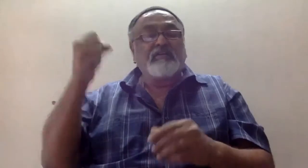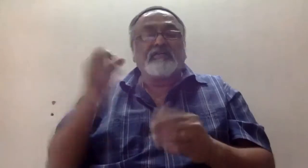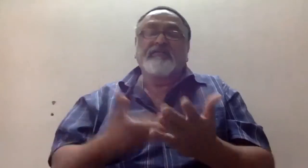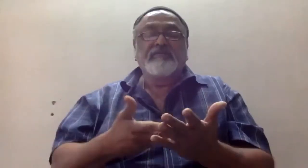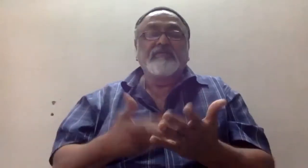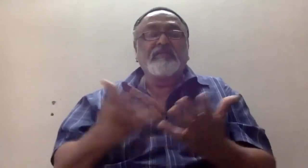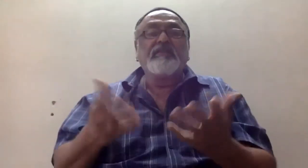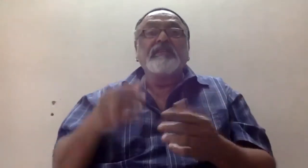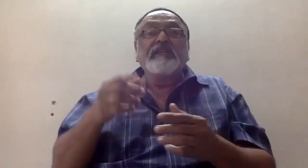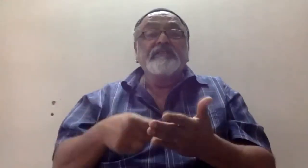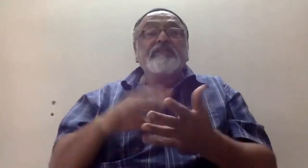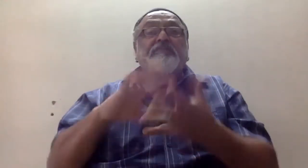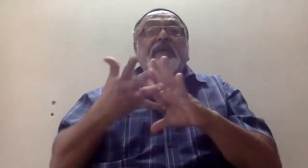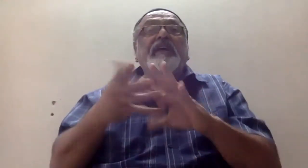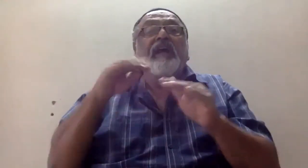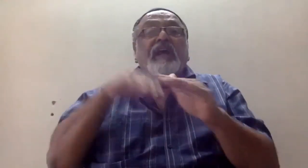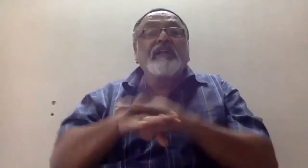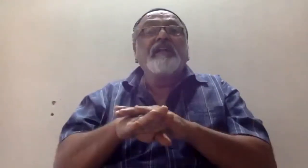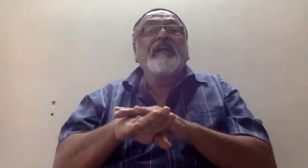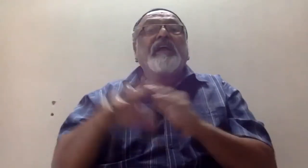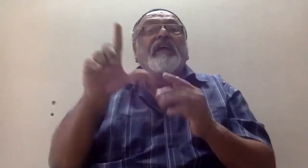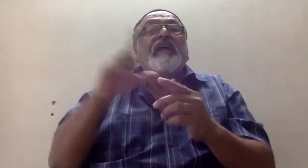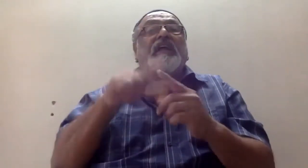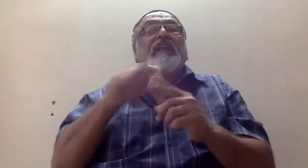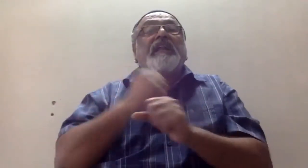under the Legal Services Authorities Act 1987.